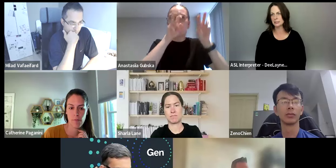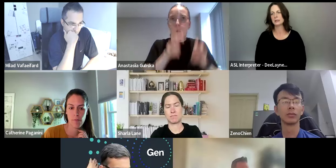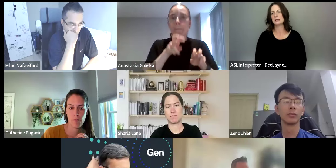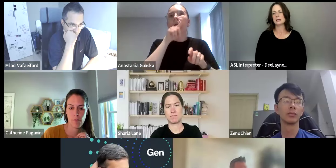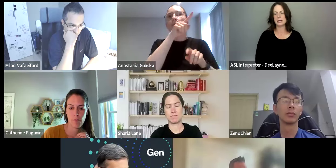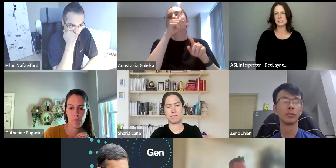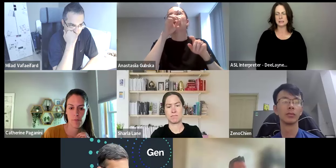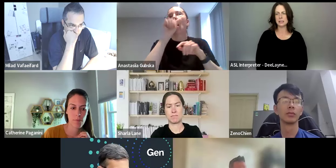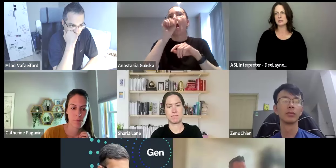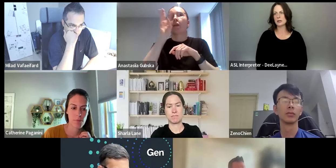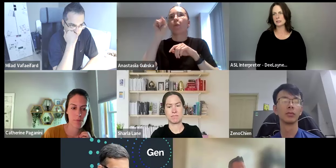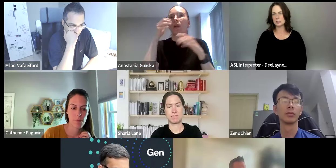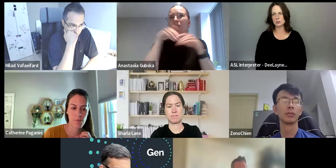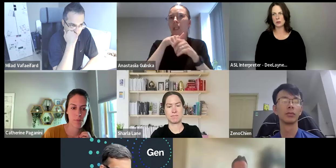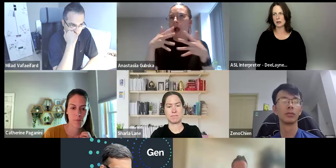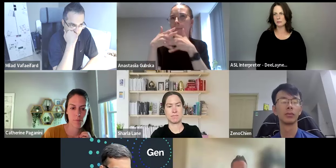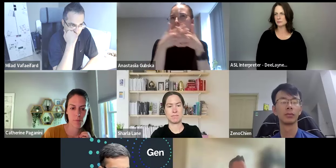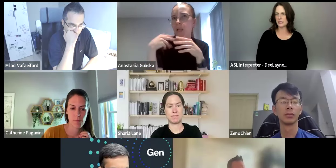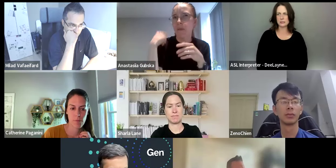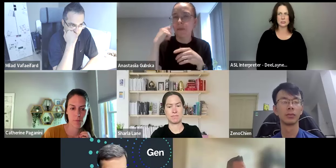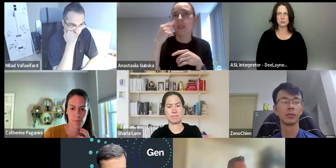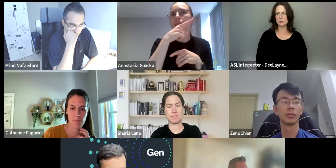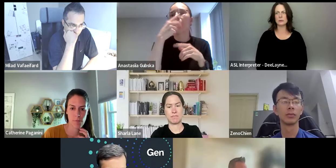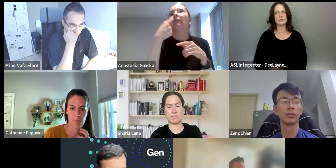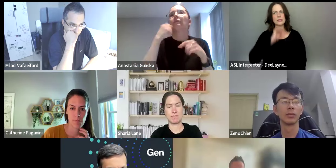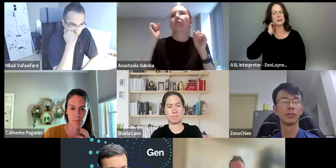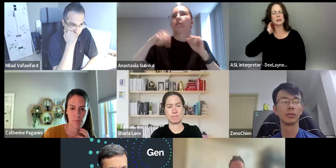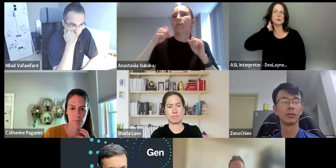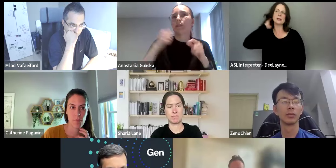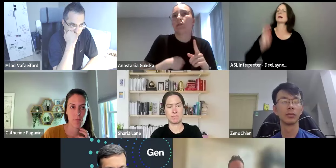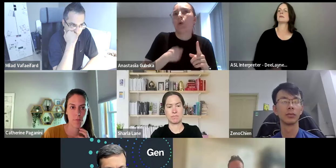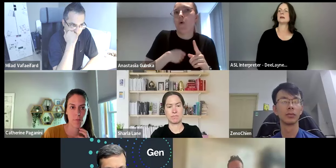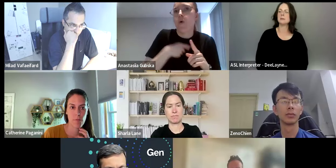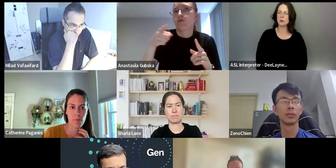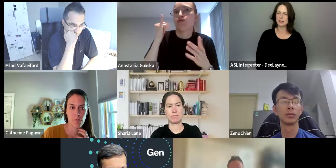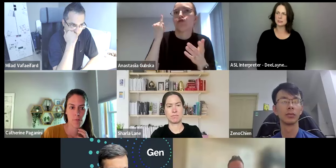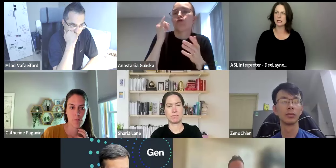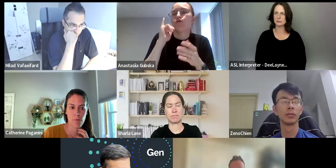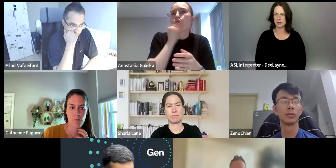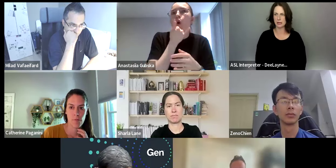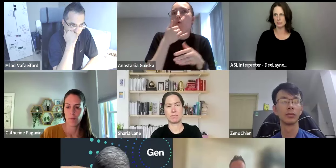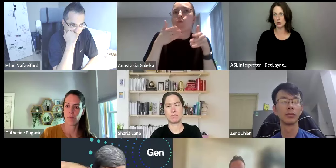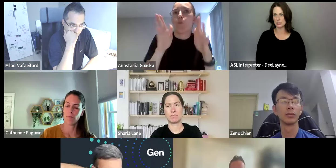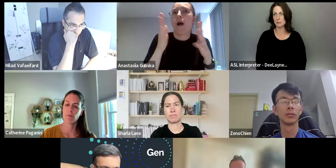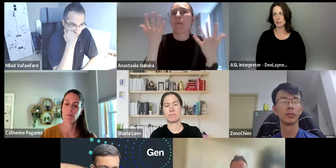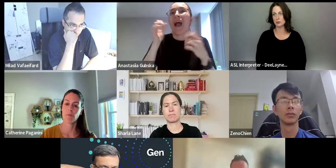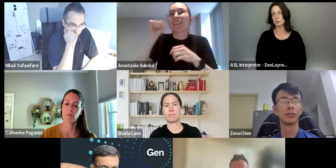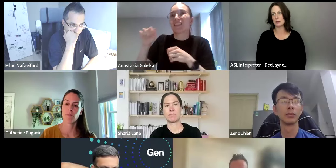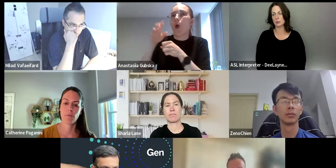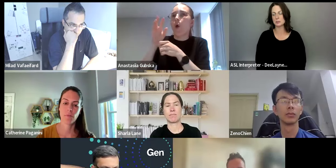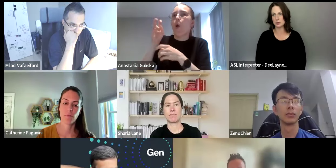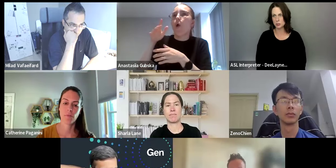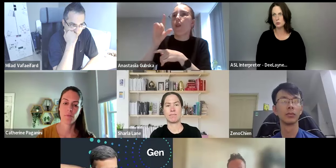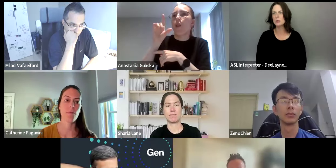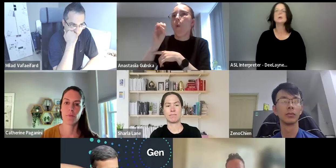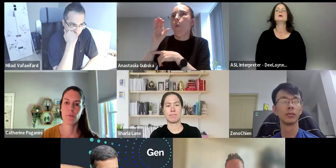checked, and he's trying to get into the US side of AWS to get hooked up to the right